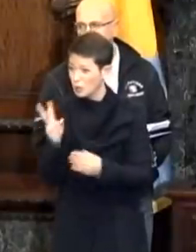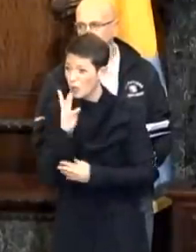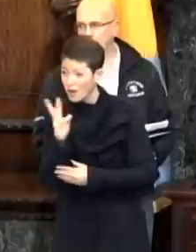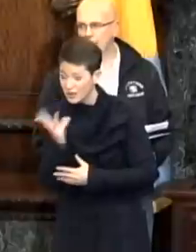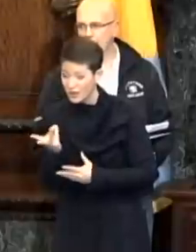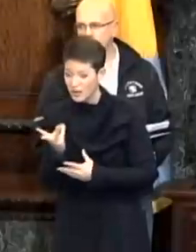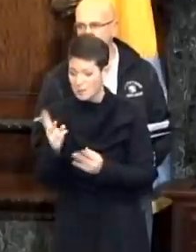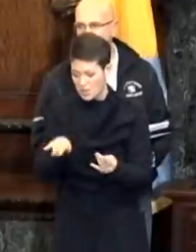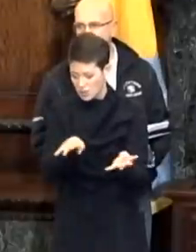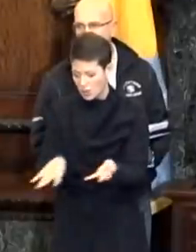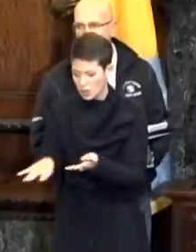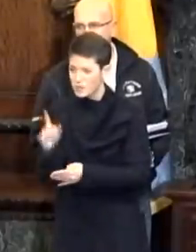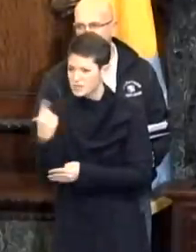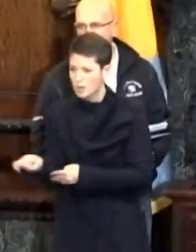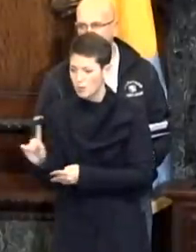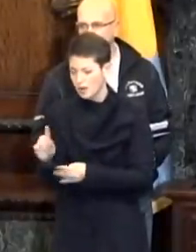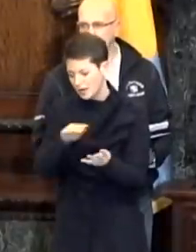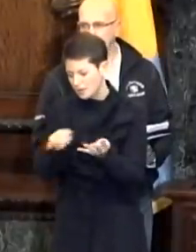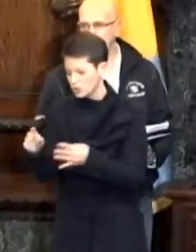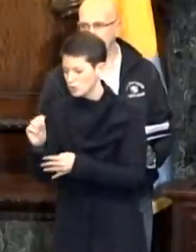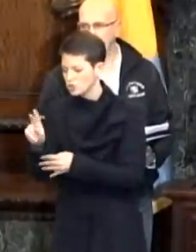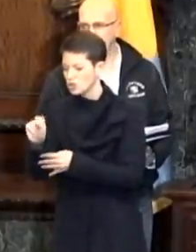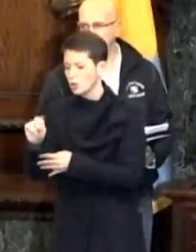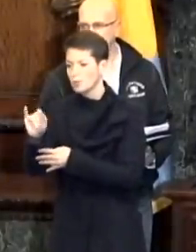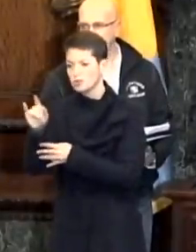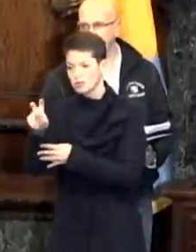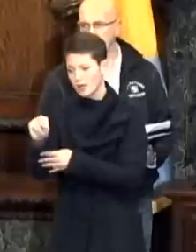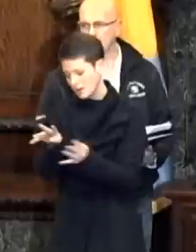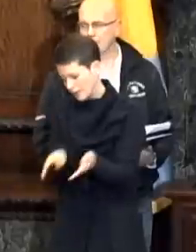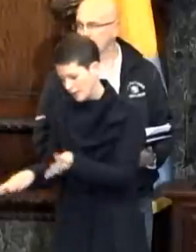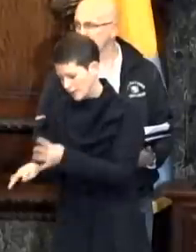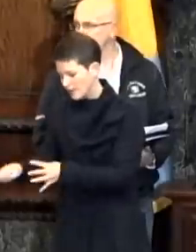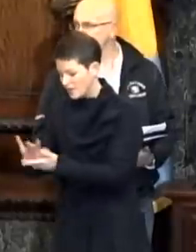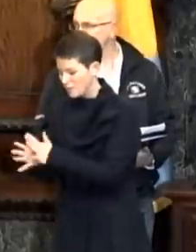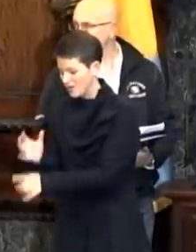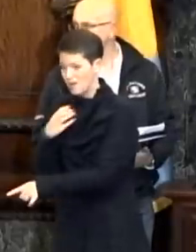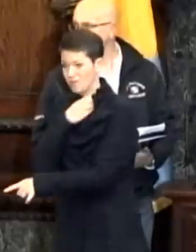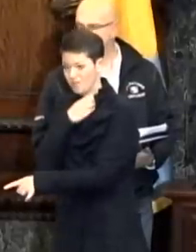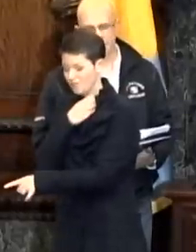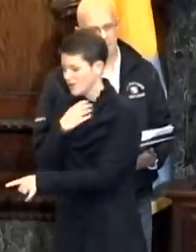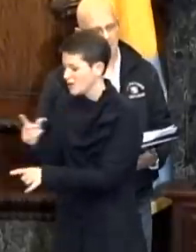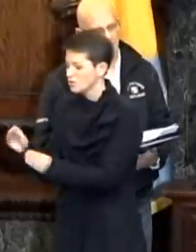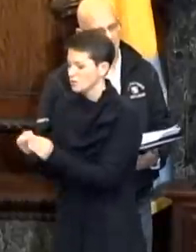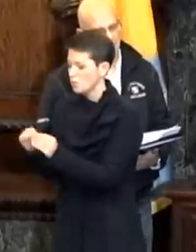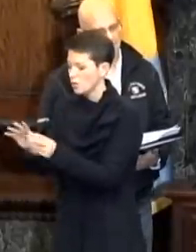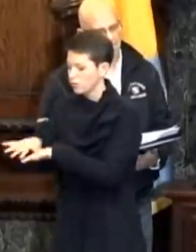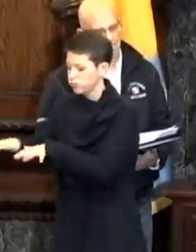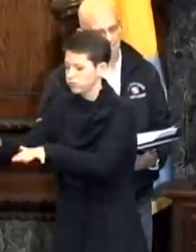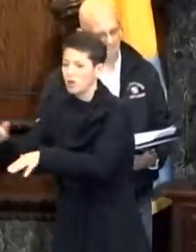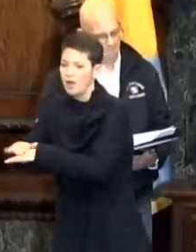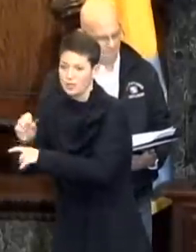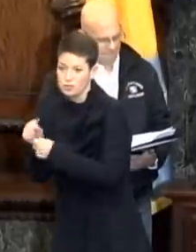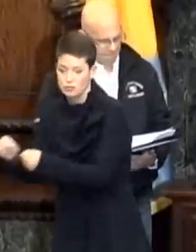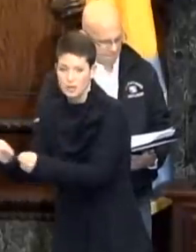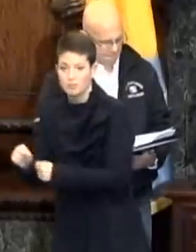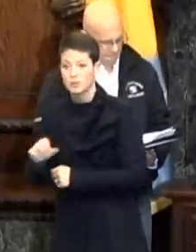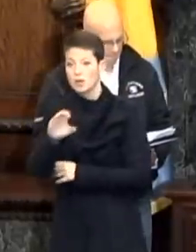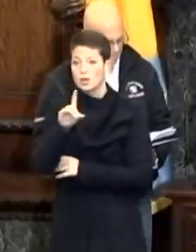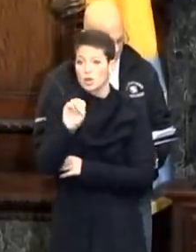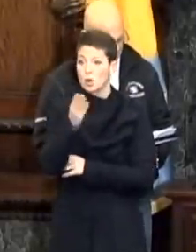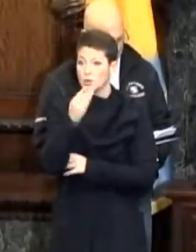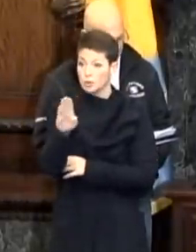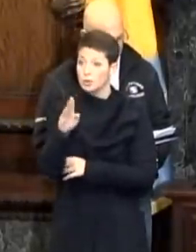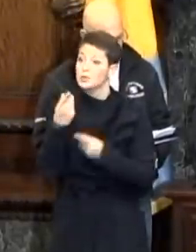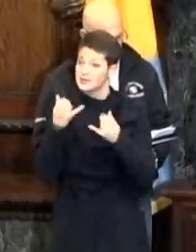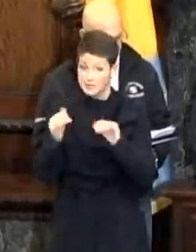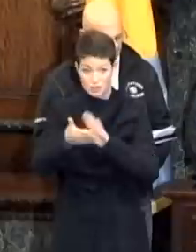somewhere. We want it to go into our storm drains. If they are clogged, it will just create more problems out on the street. Code Blue designation is